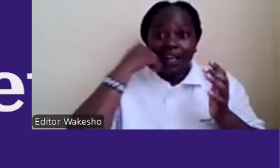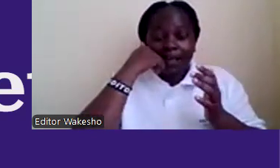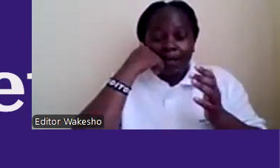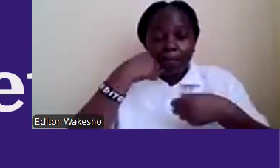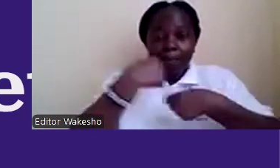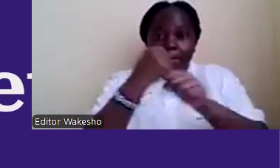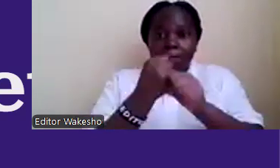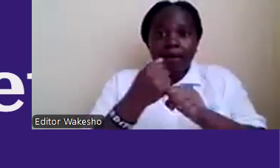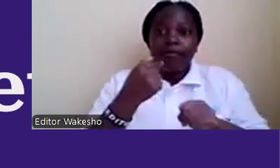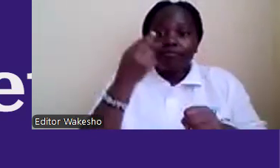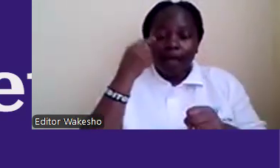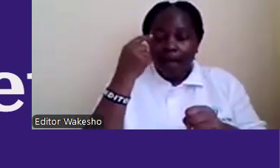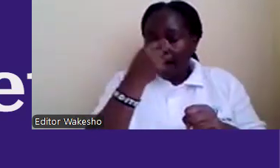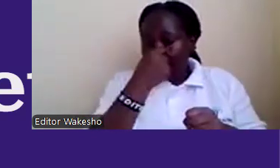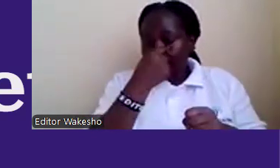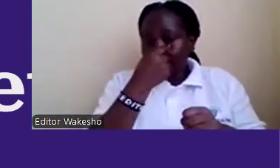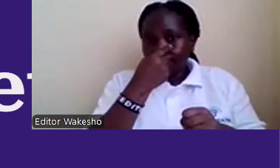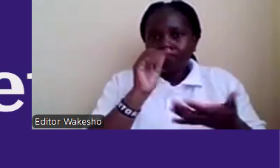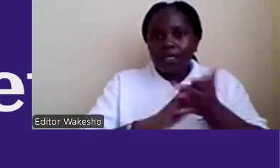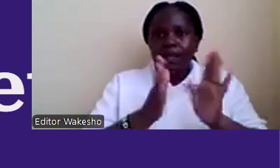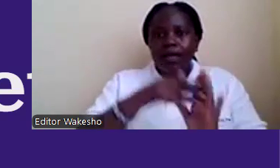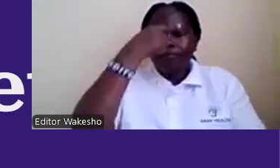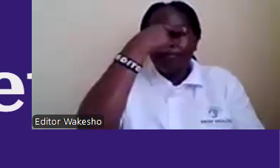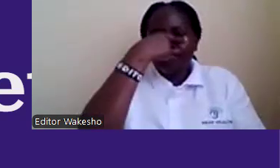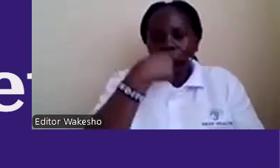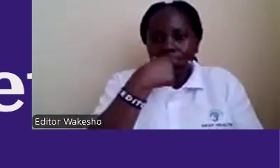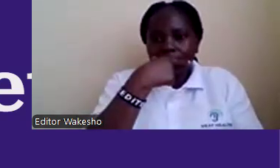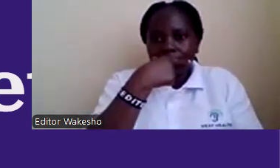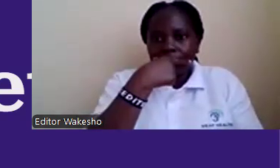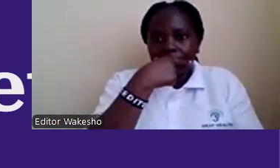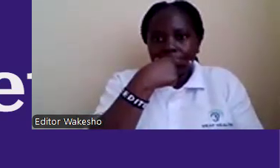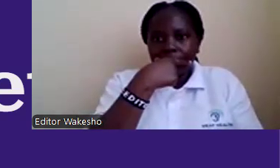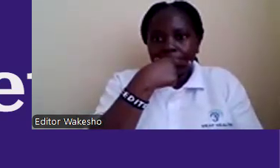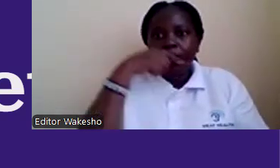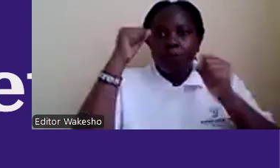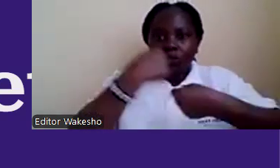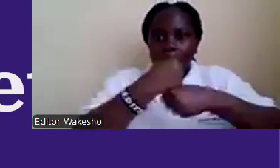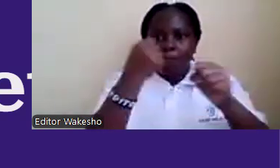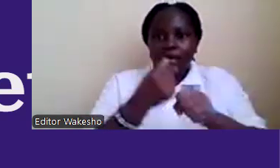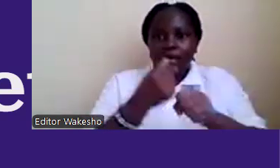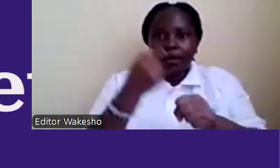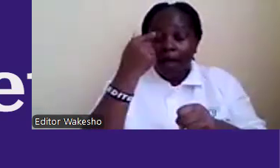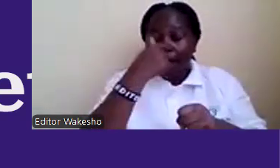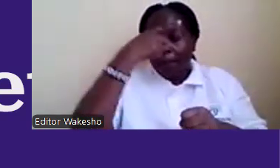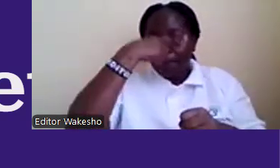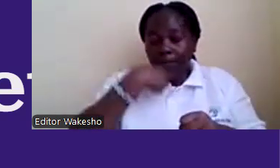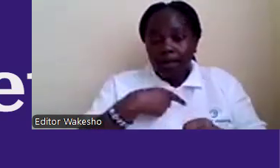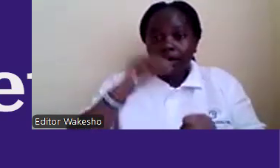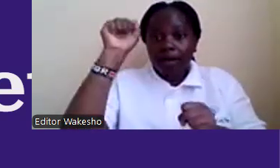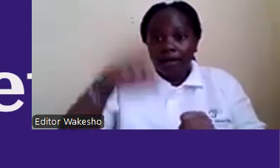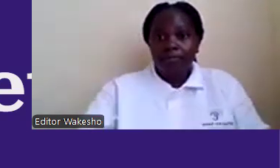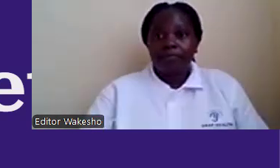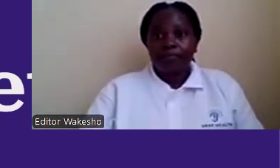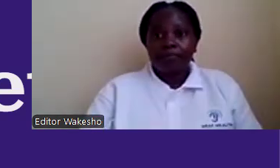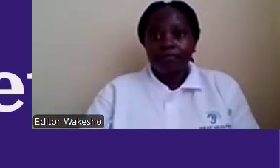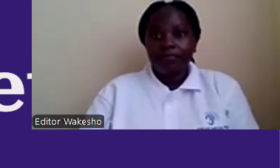reversible blindness here in Kenya, right? So it can lead to eye damage or retinopathy. It